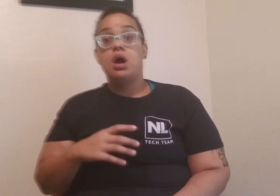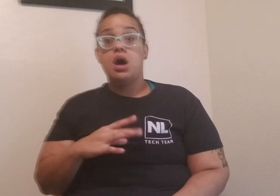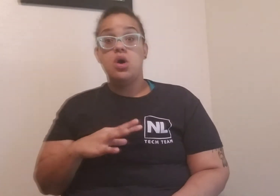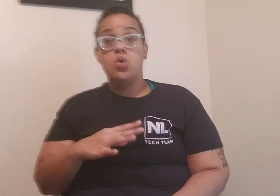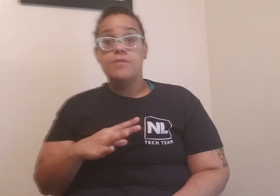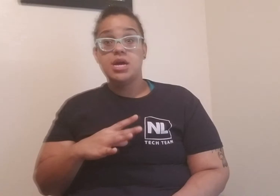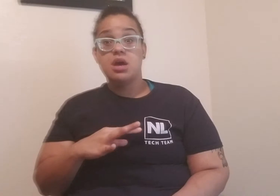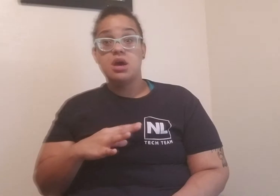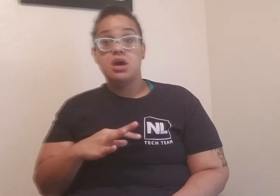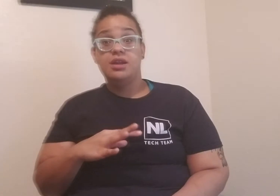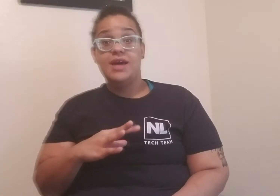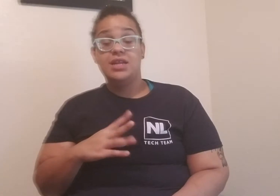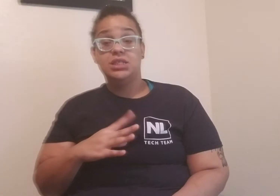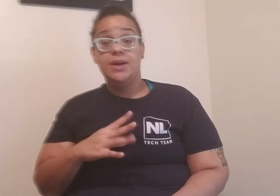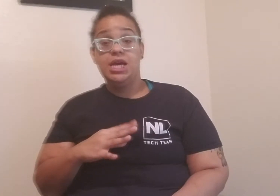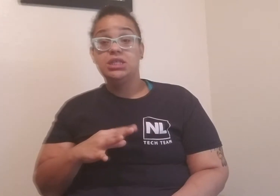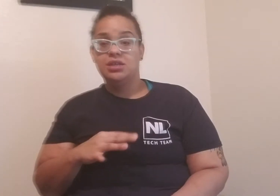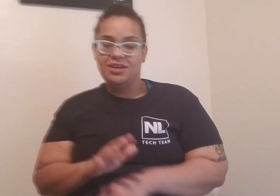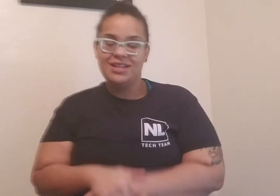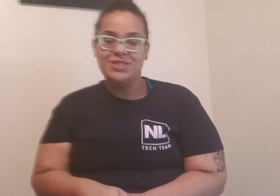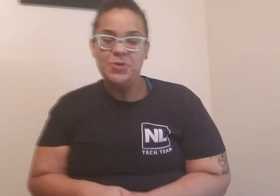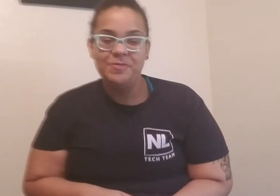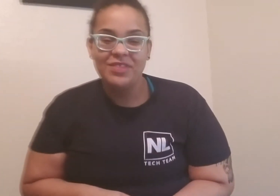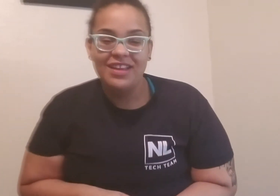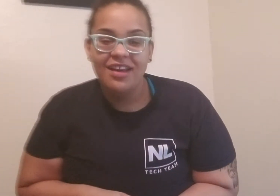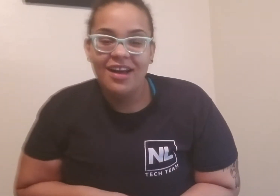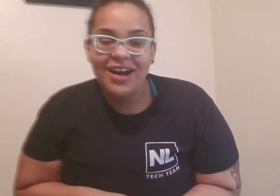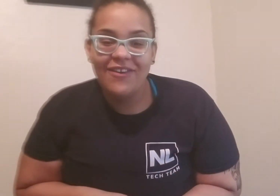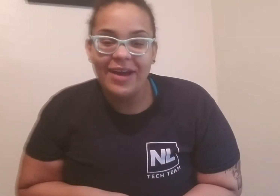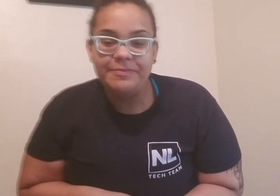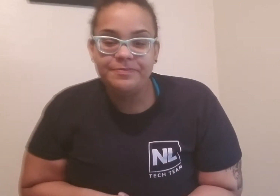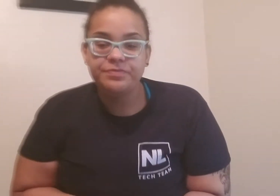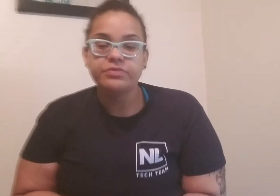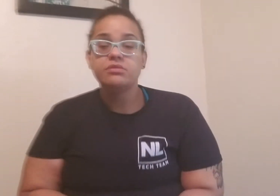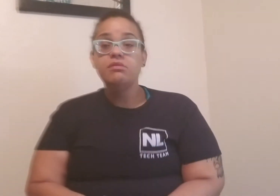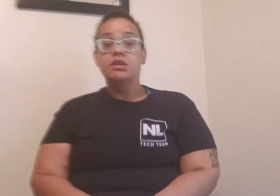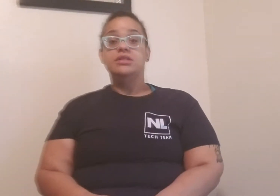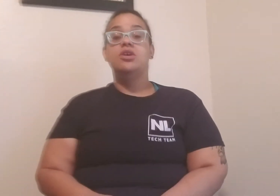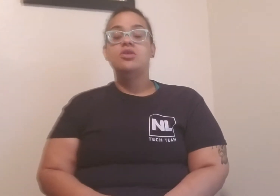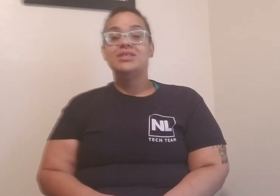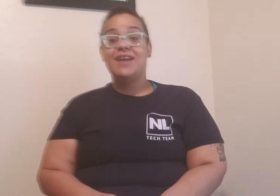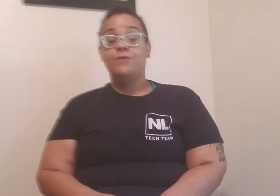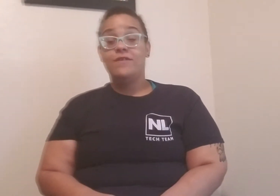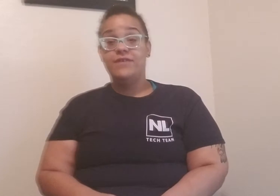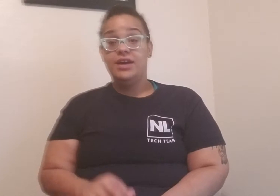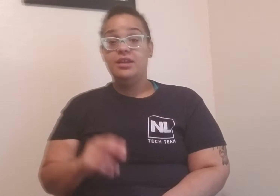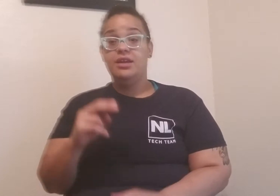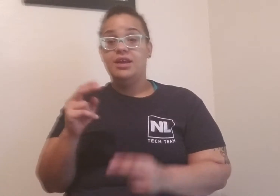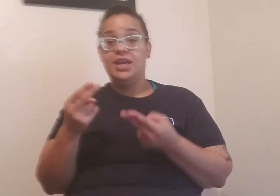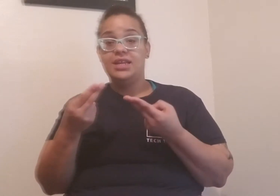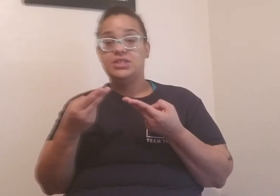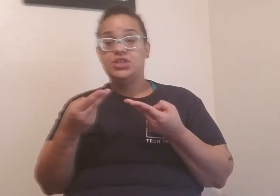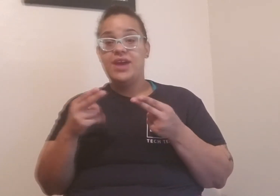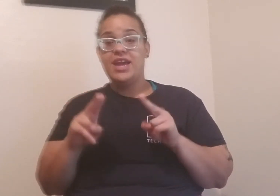oh my god, that is amazing. That's cool. Okay. So the sign for fun, it is 2